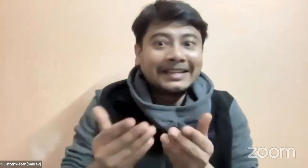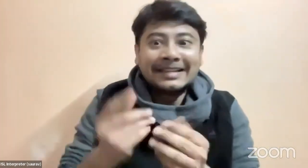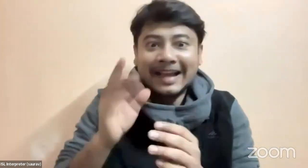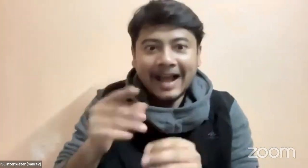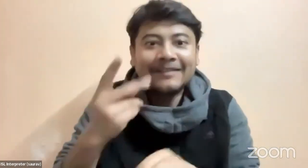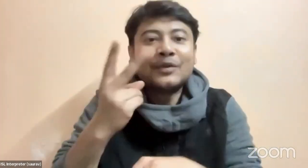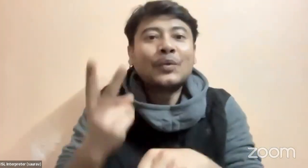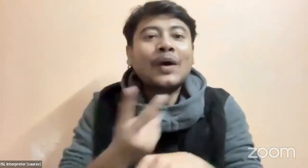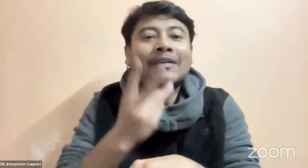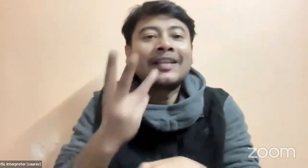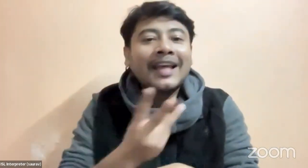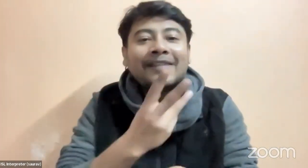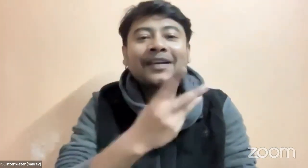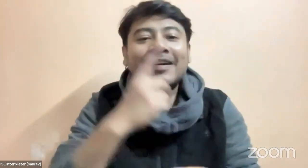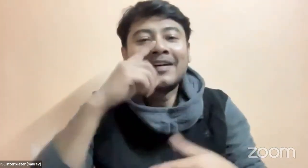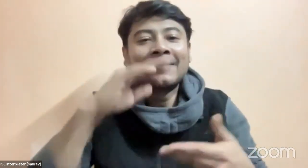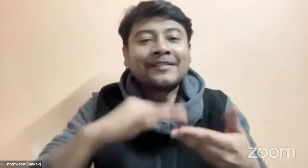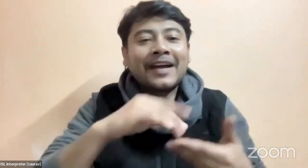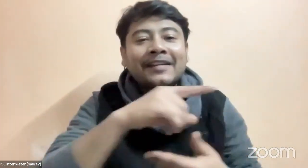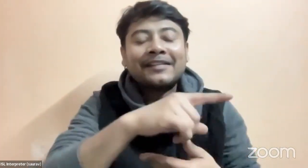peace.